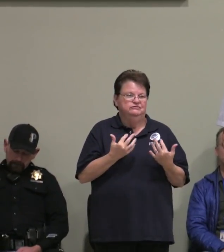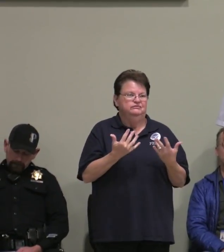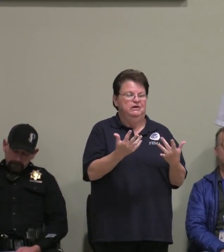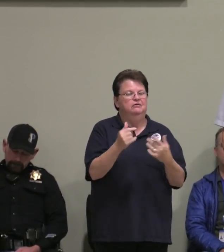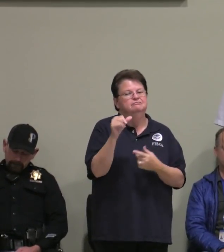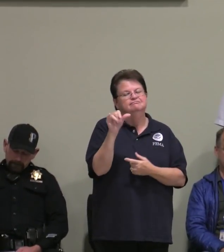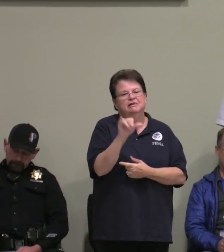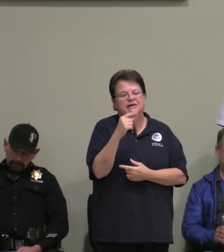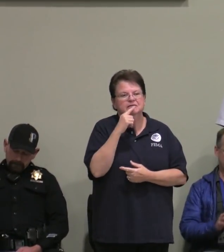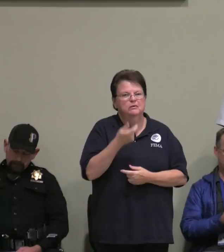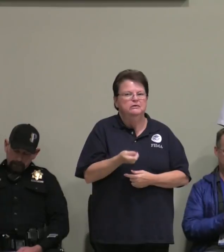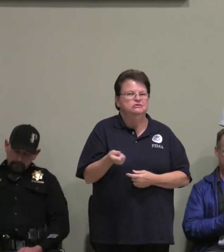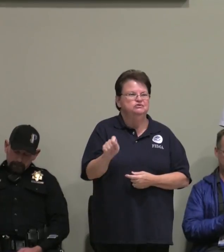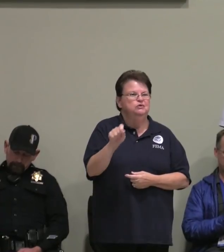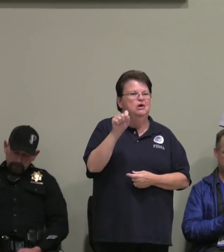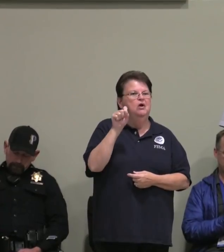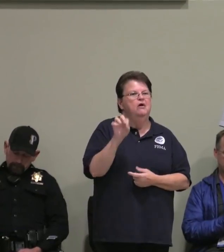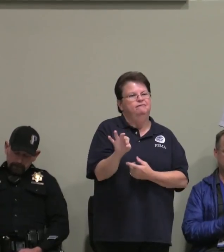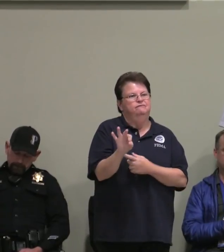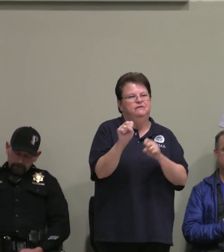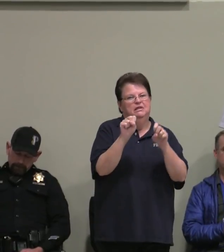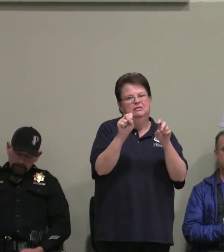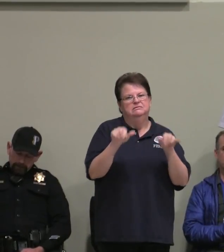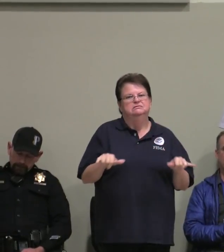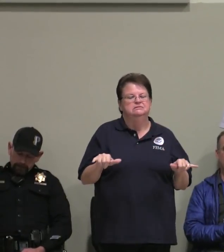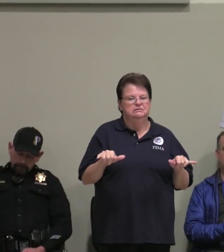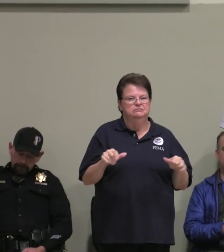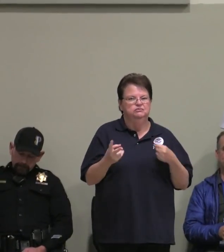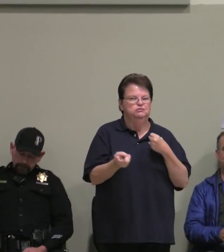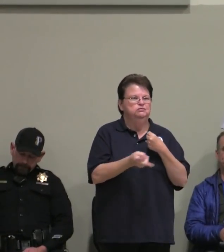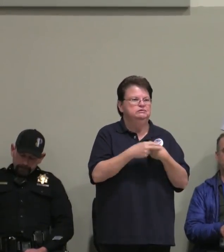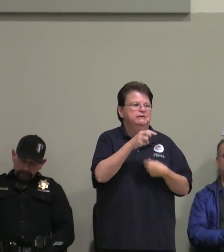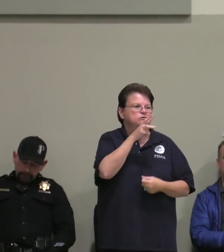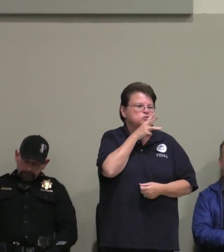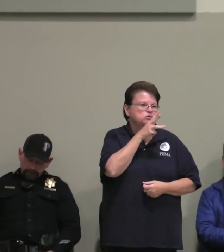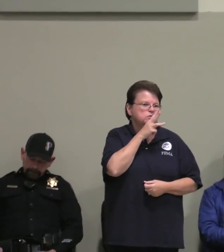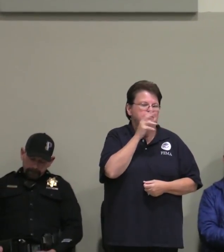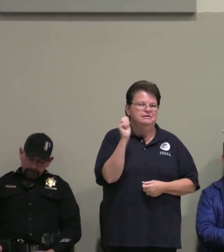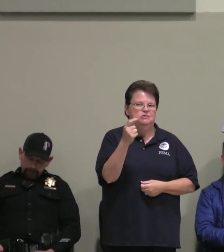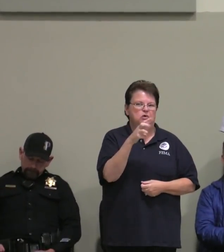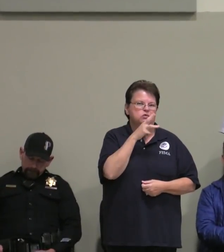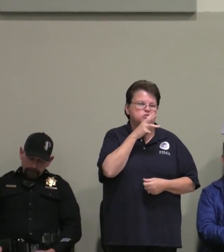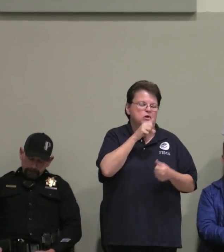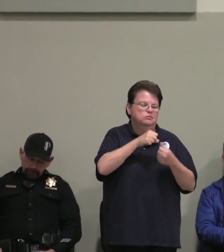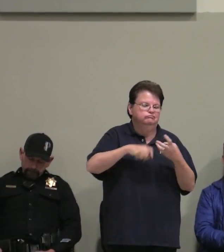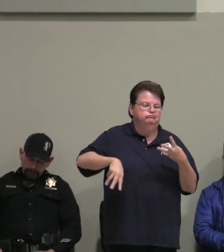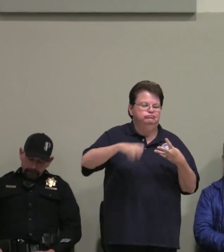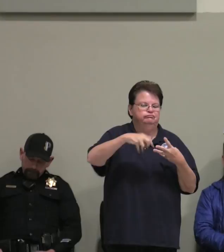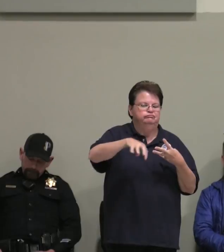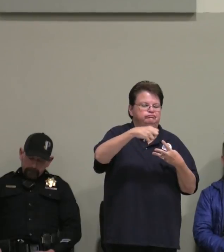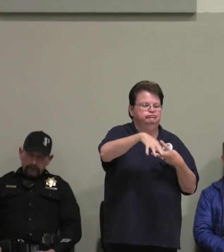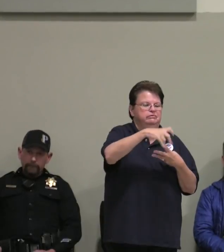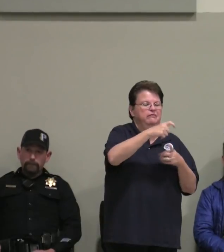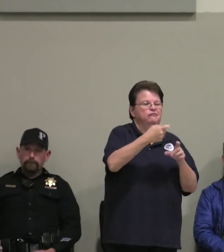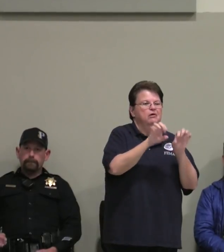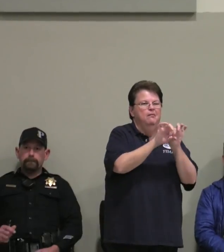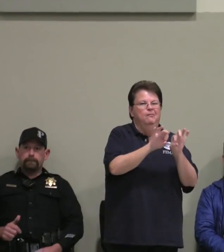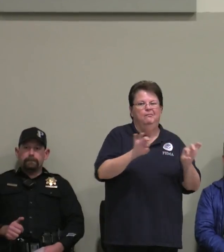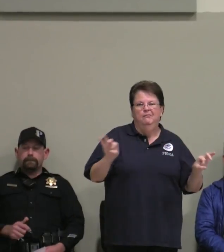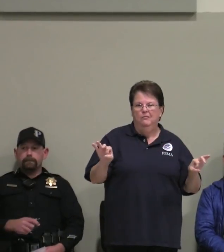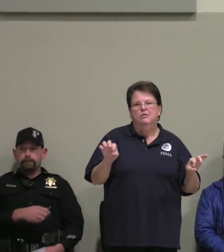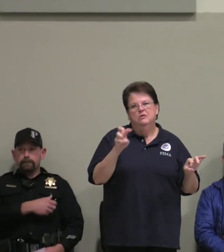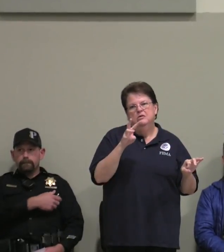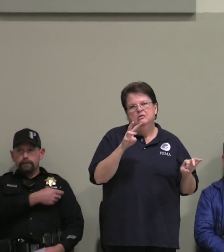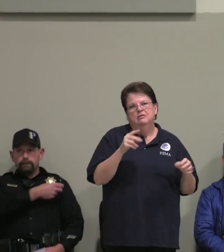like I've said, we had to shut the whole system down to save water because all the water was leaking out of all of the broken service lines.